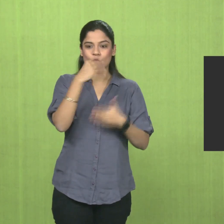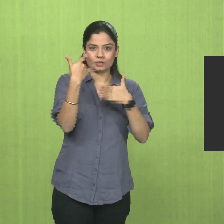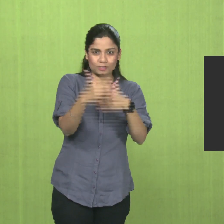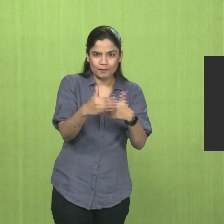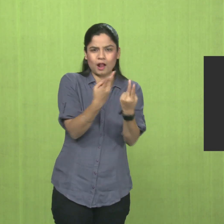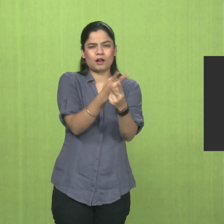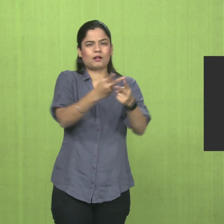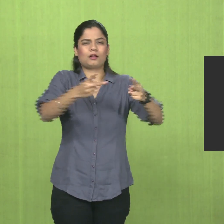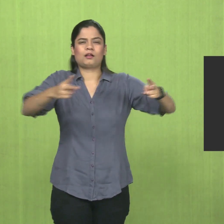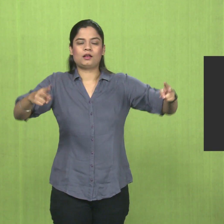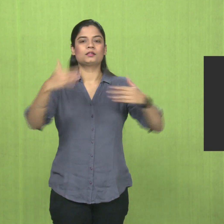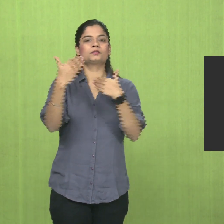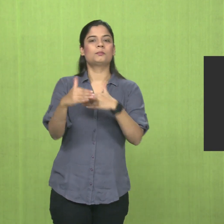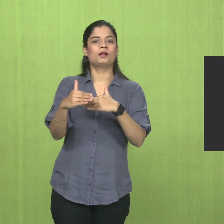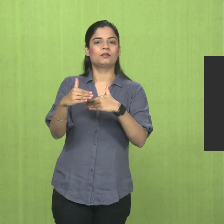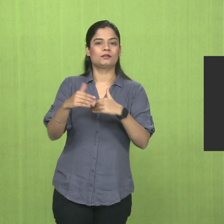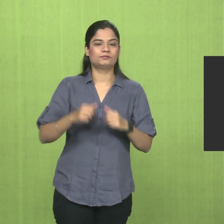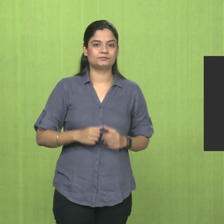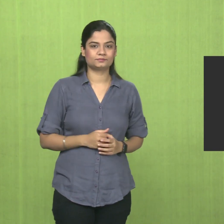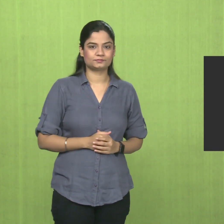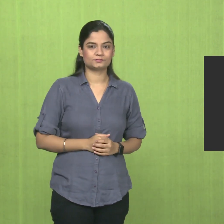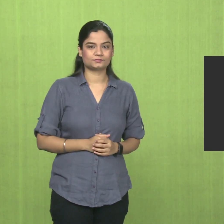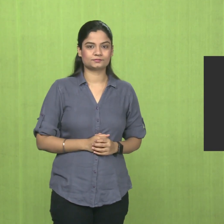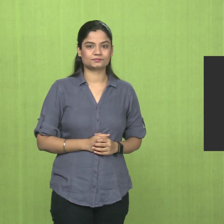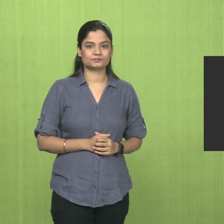So, restricted amount that you can use. So, that is called limited.